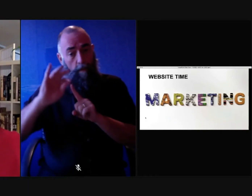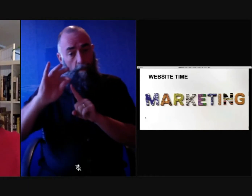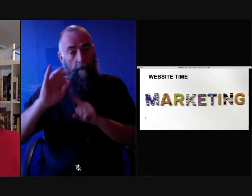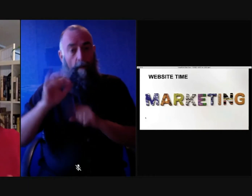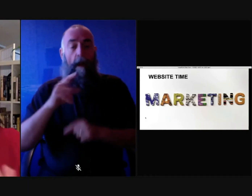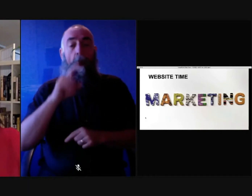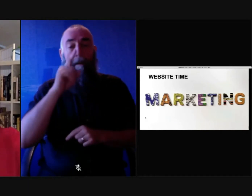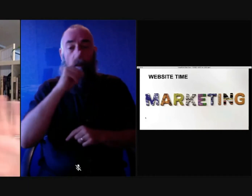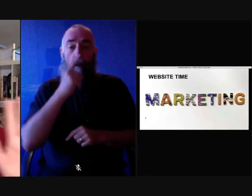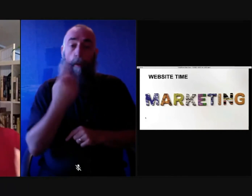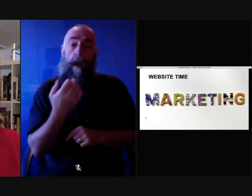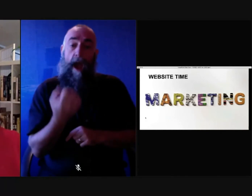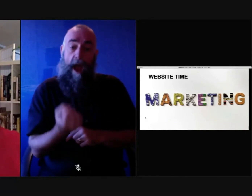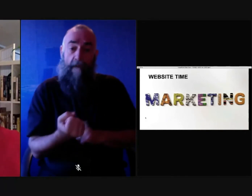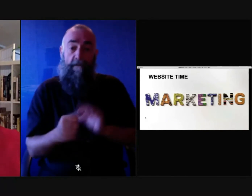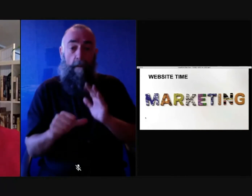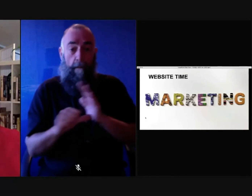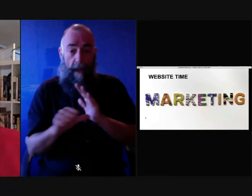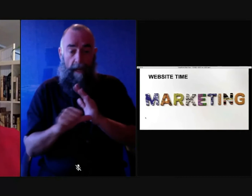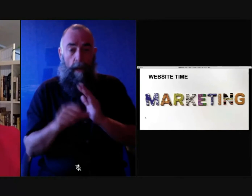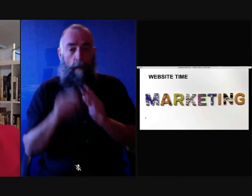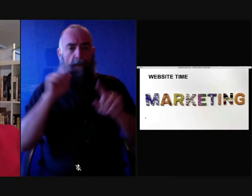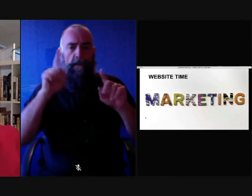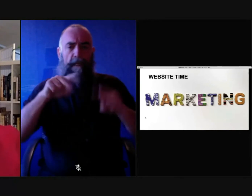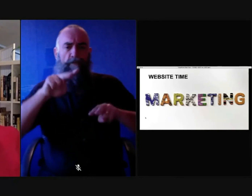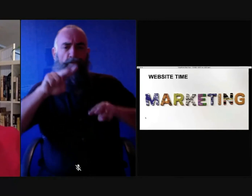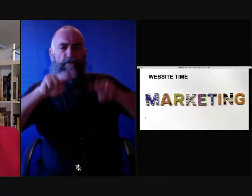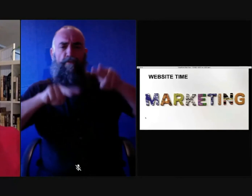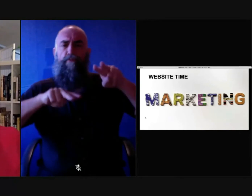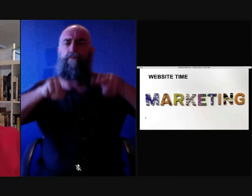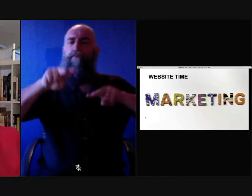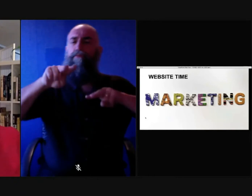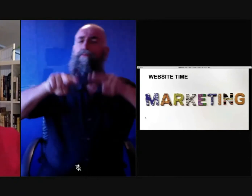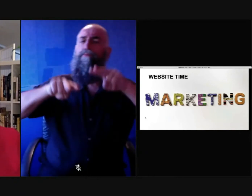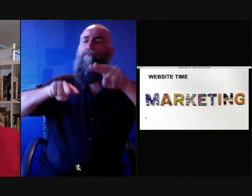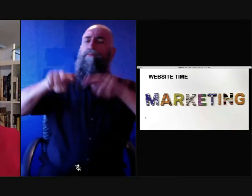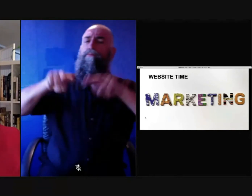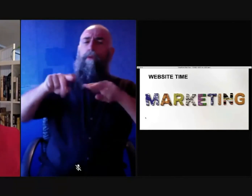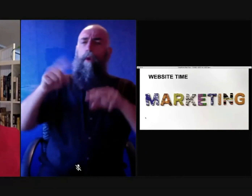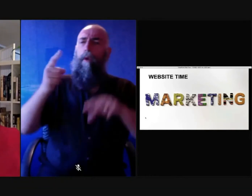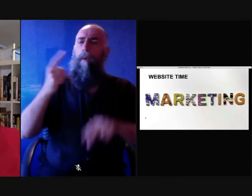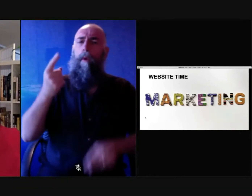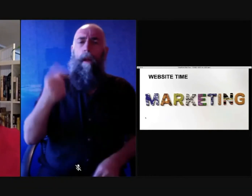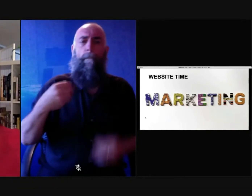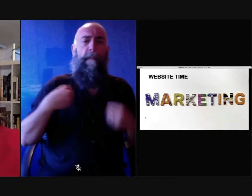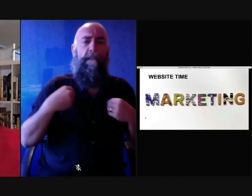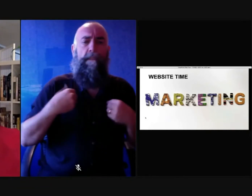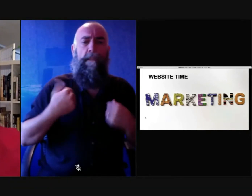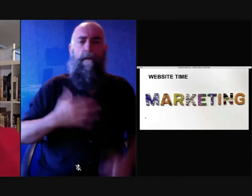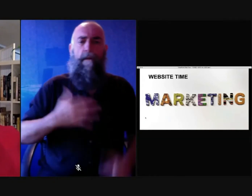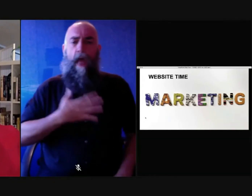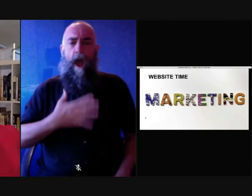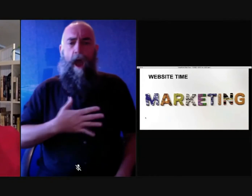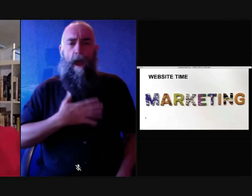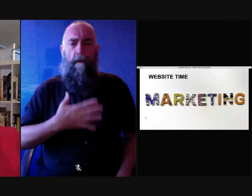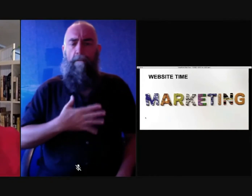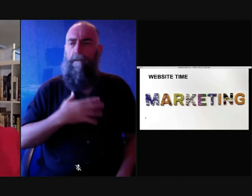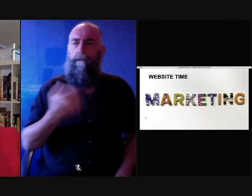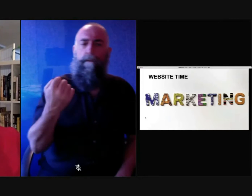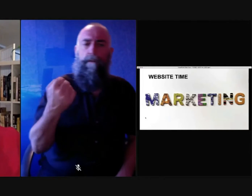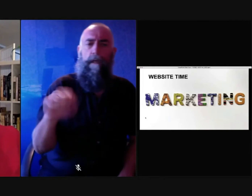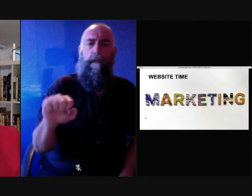start looking around the landscape to see who's still surviving, who's still out there, and